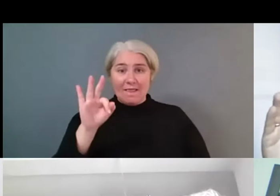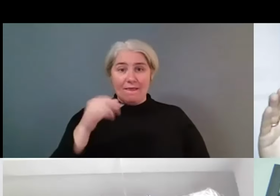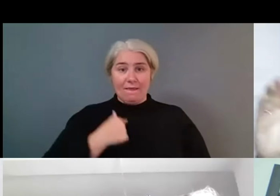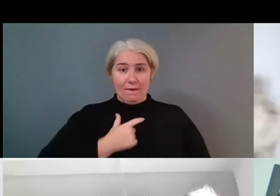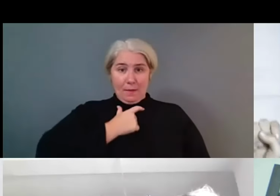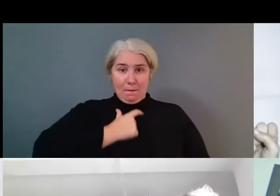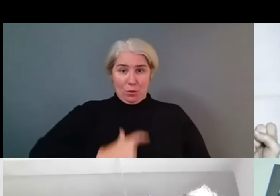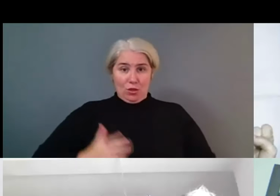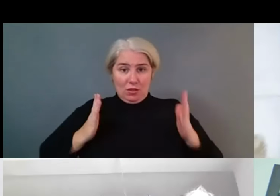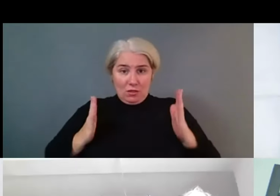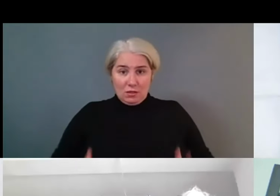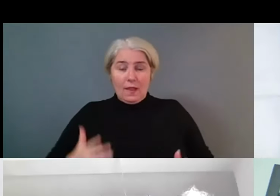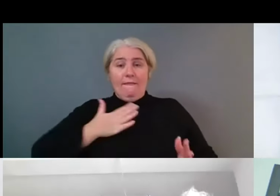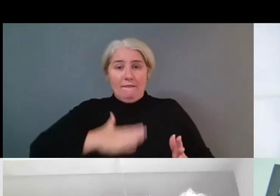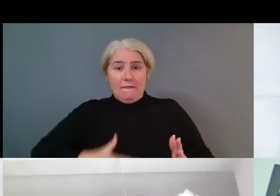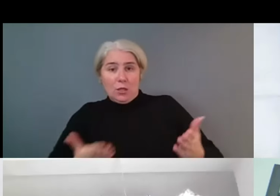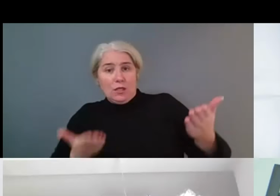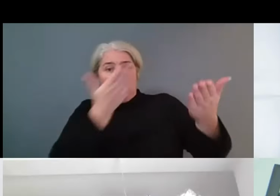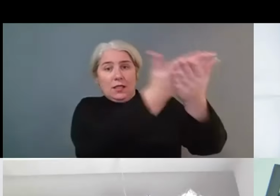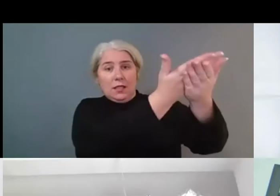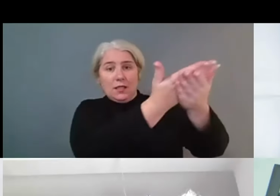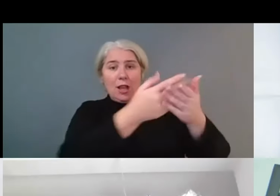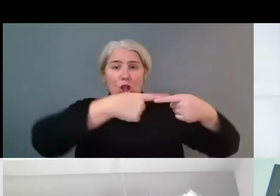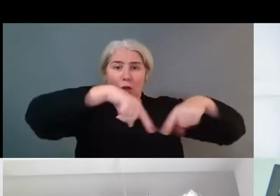submit a complaint with the CRPD committee,